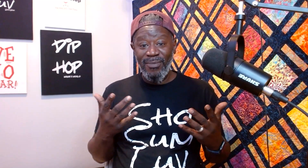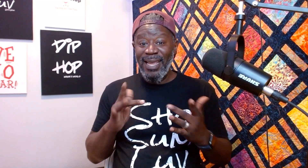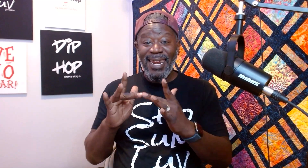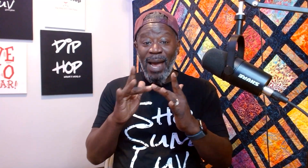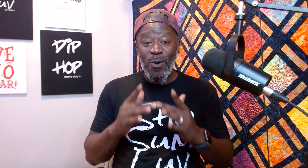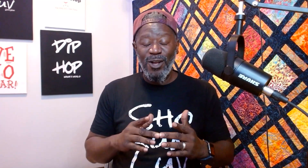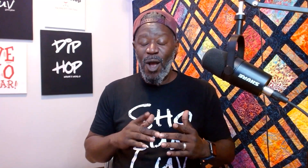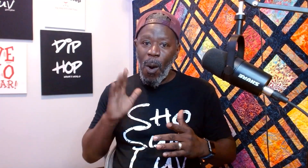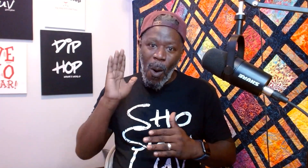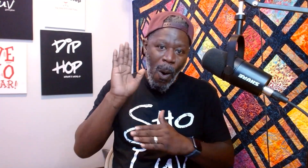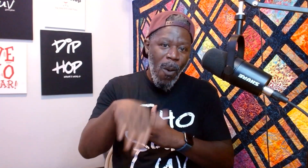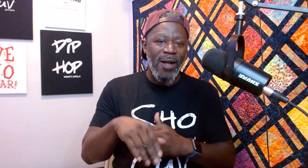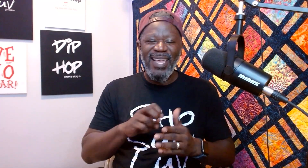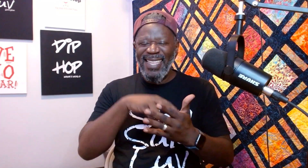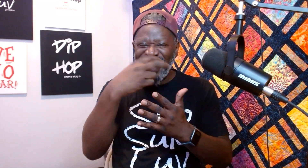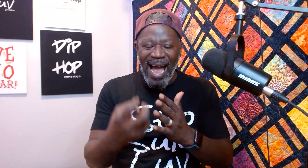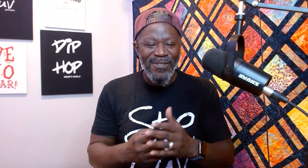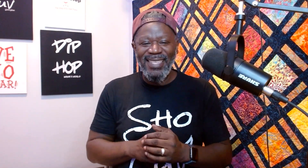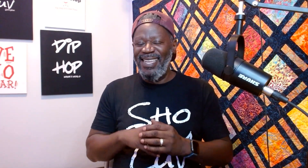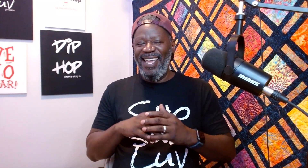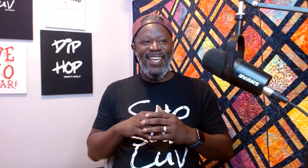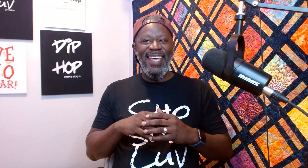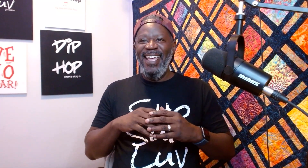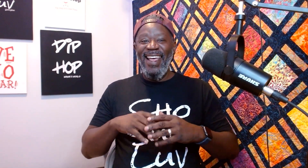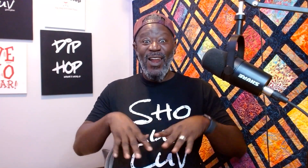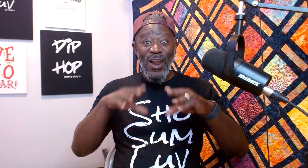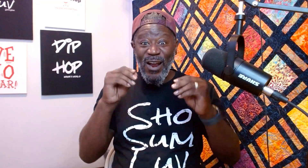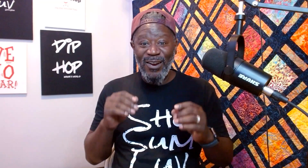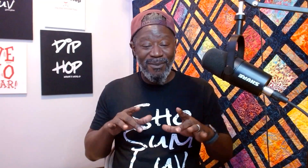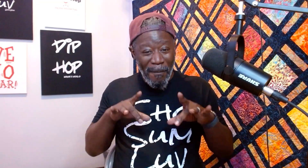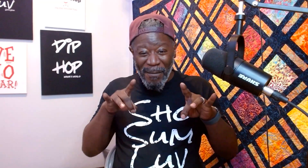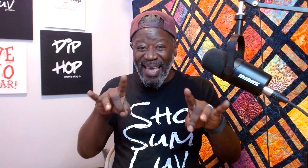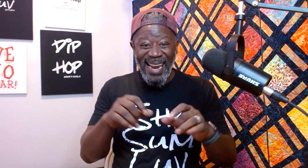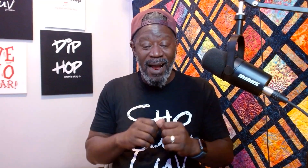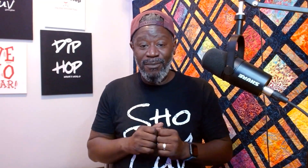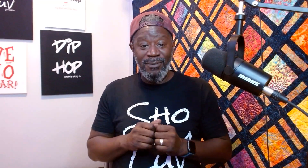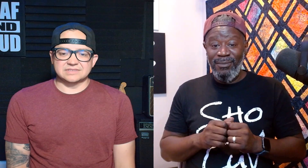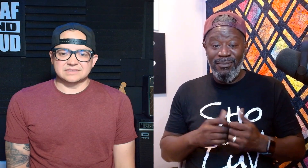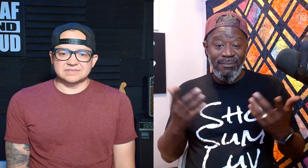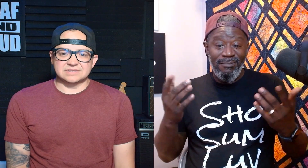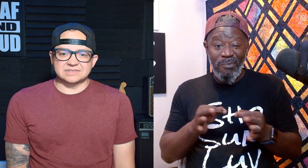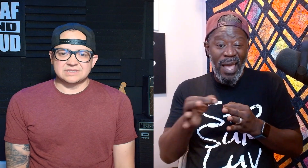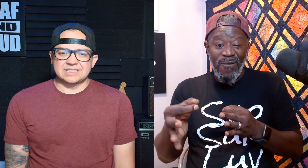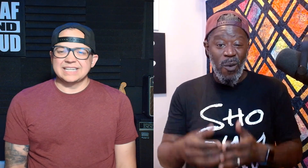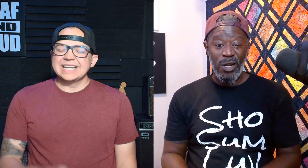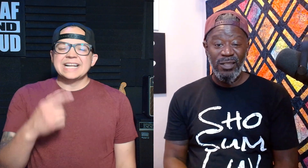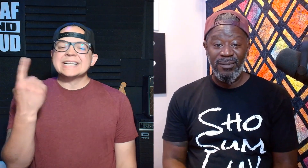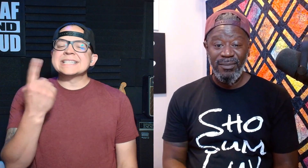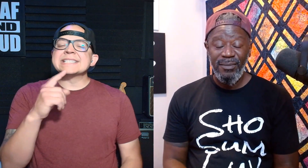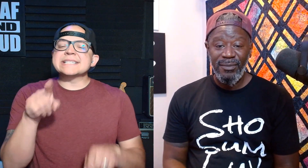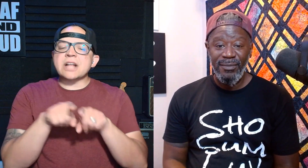So network. Go out there, dive into, learn, pick it up, pay